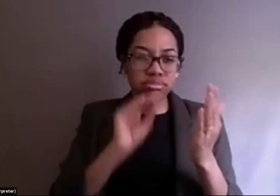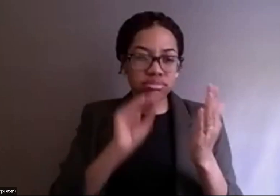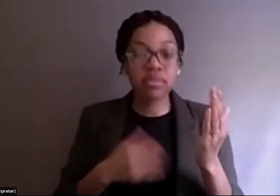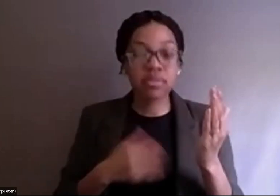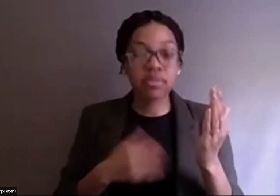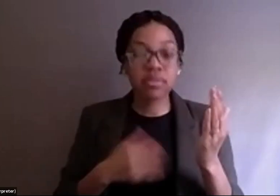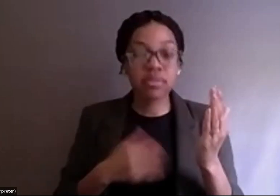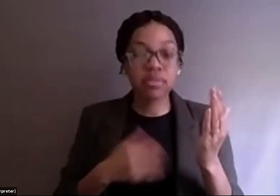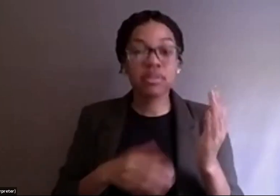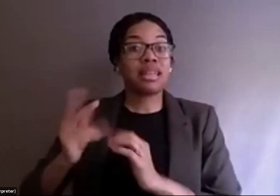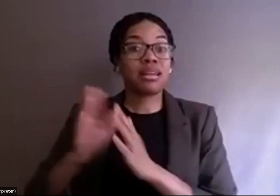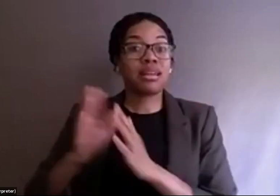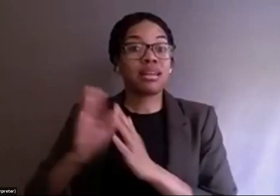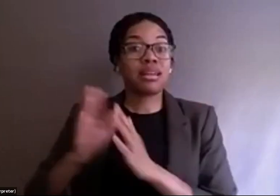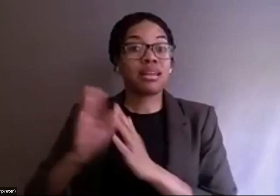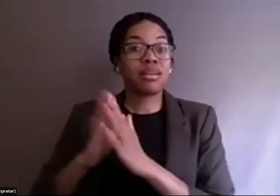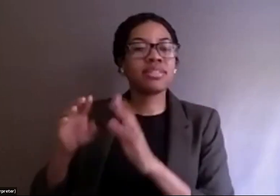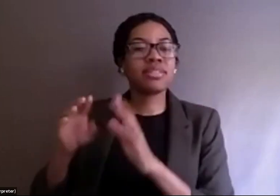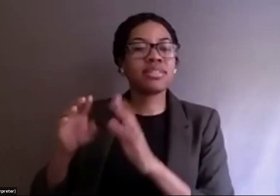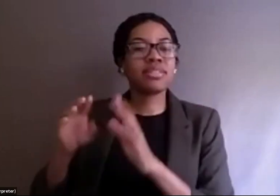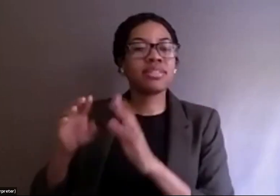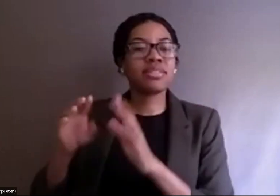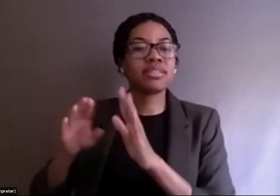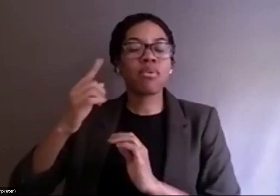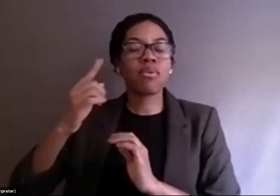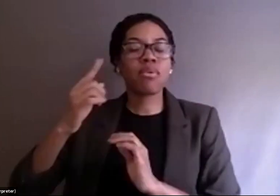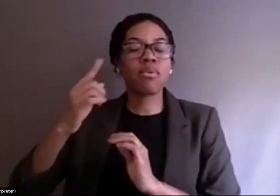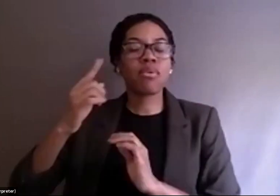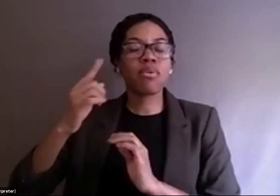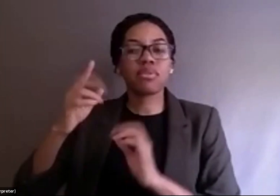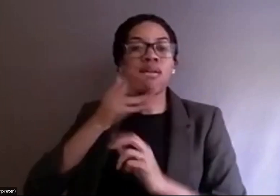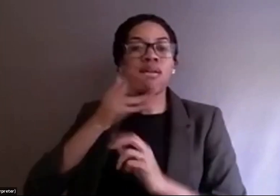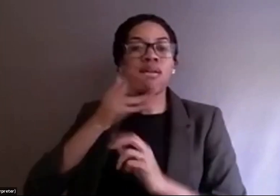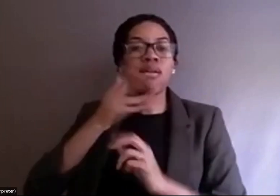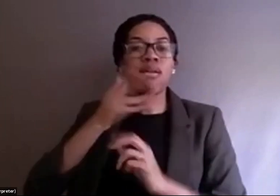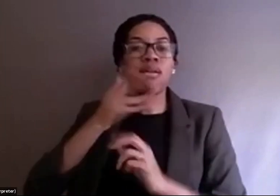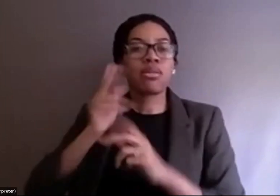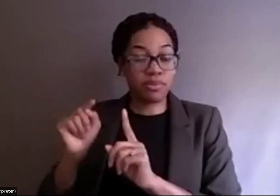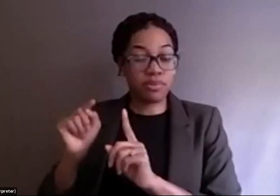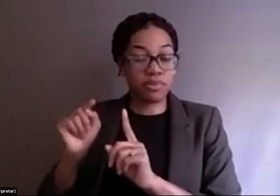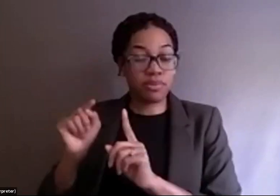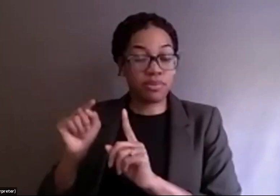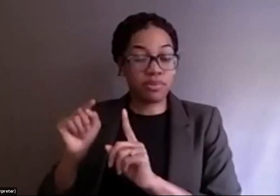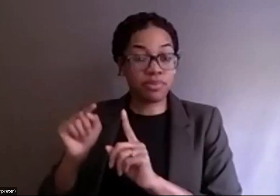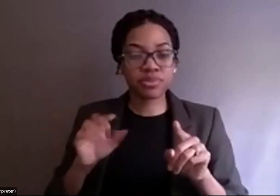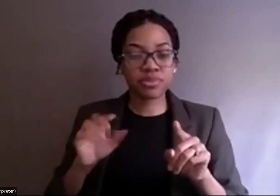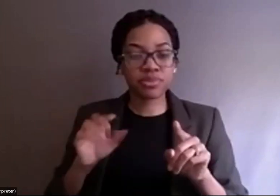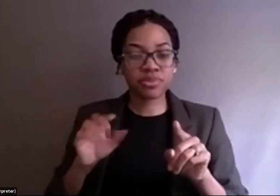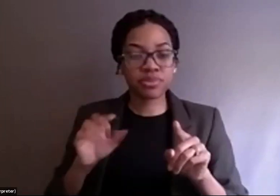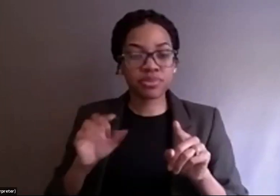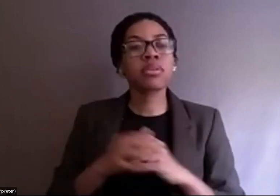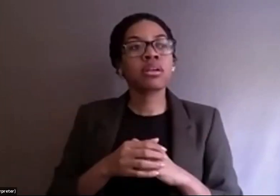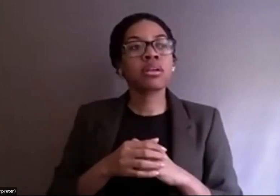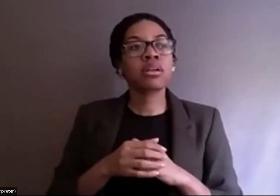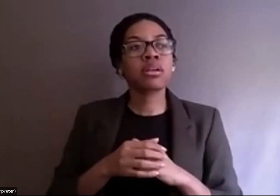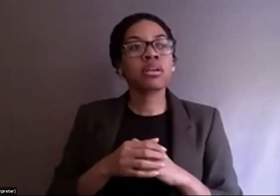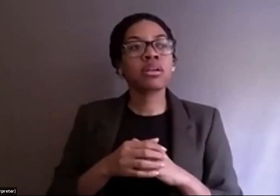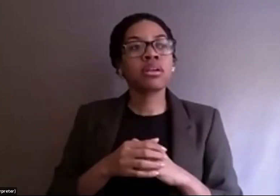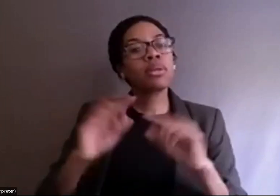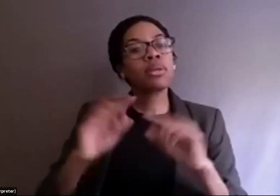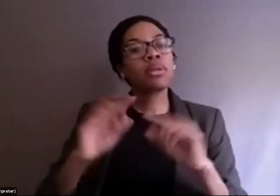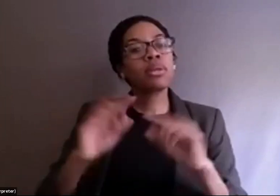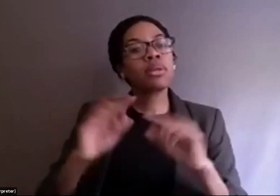myself, because again, in Mississippi, listening to the people, a woman in a mass meeting in Mississippi got up